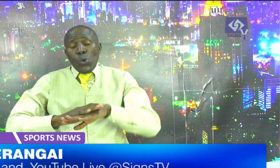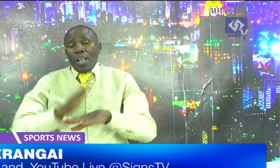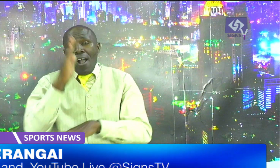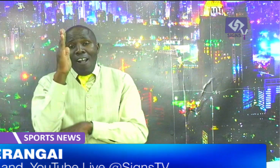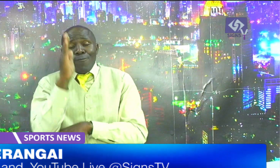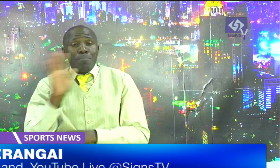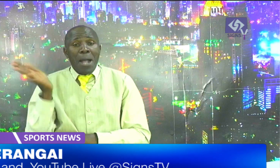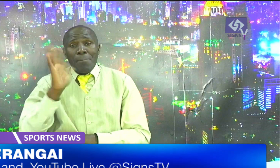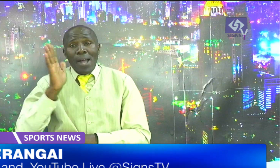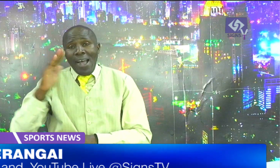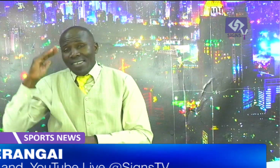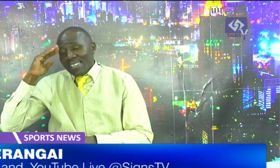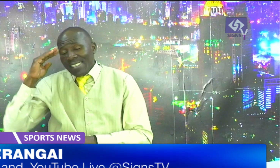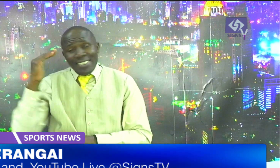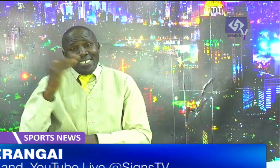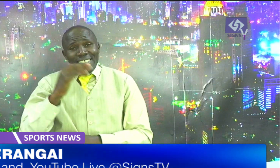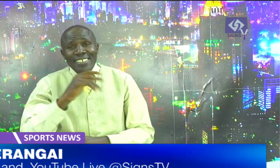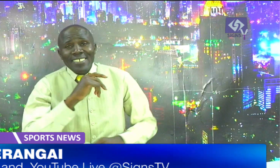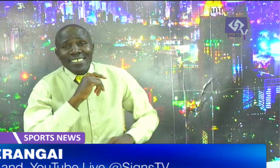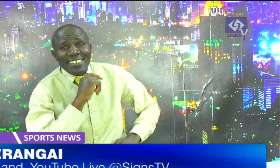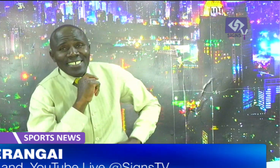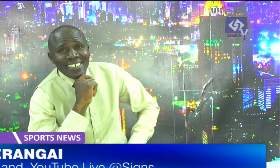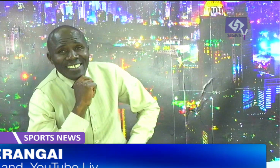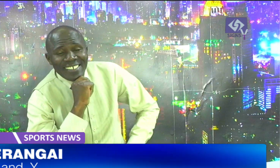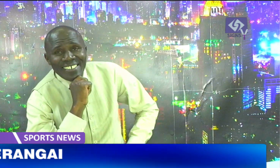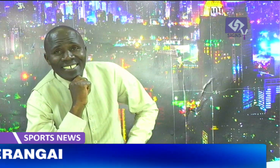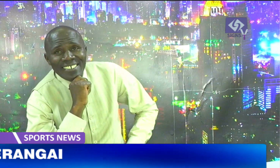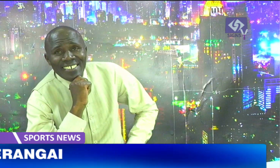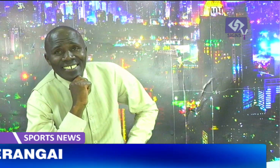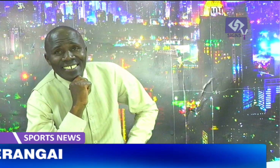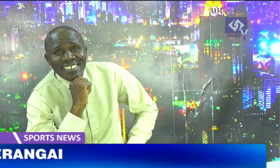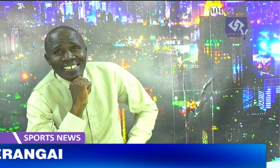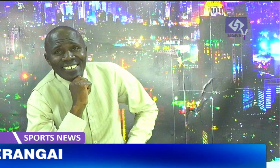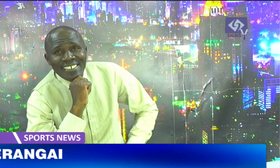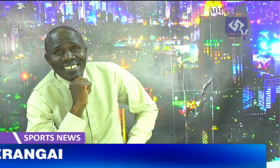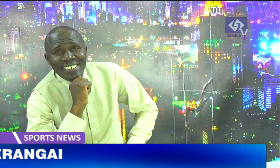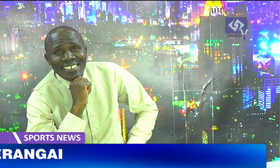language interpreter voicing has been Jedida Wafula. Have a good afternoon and bye.